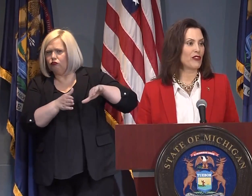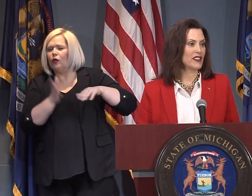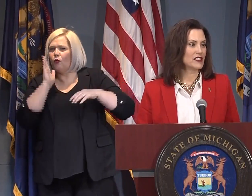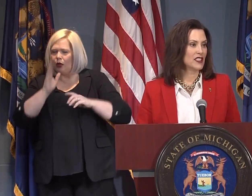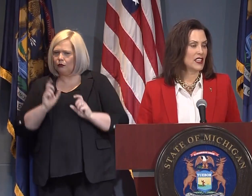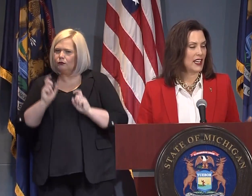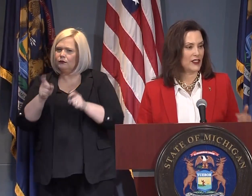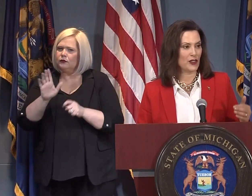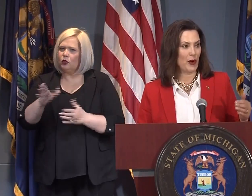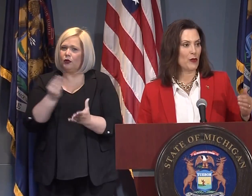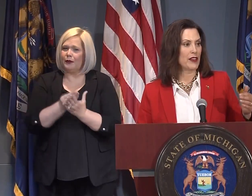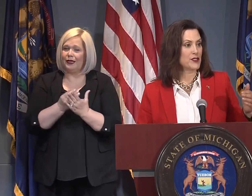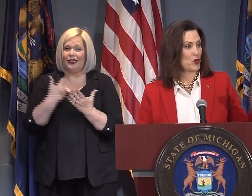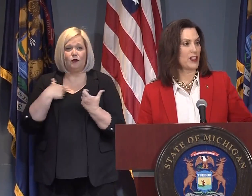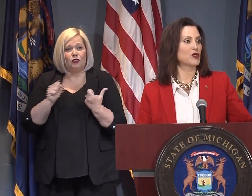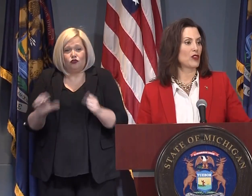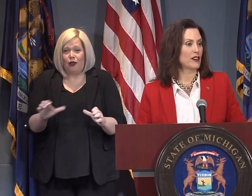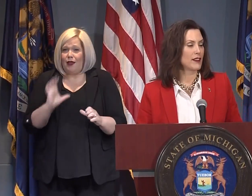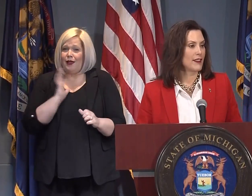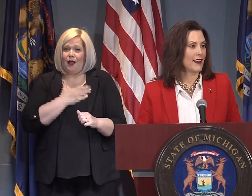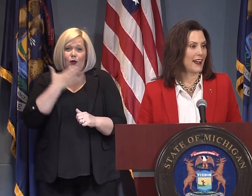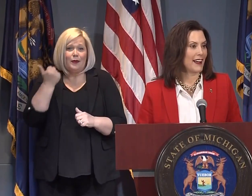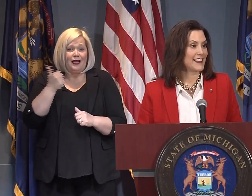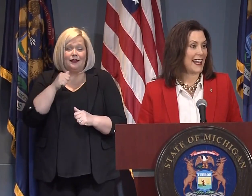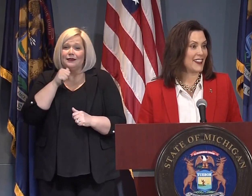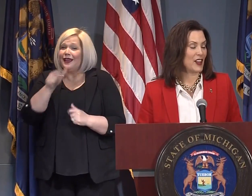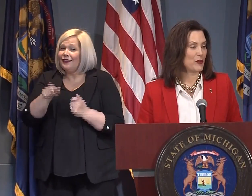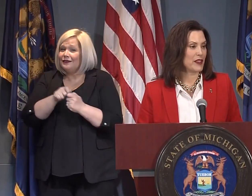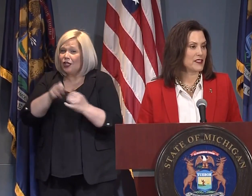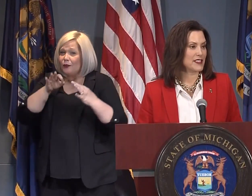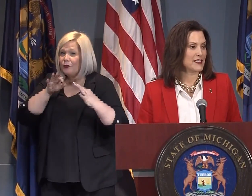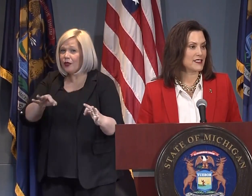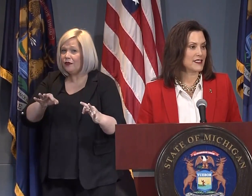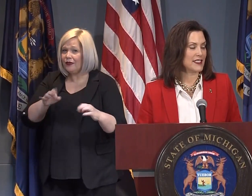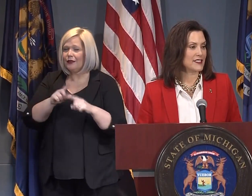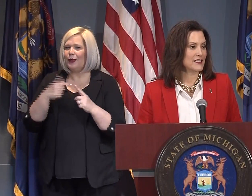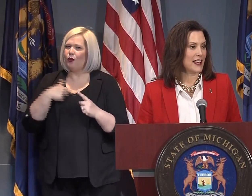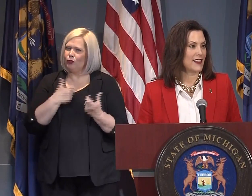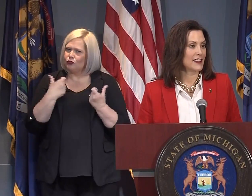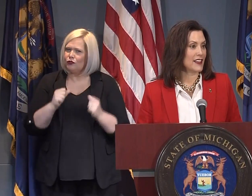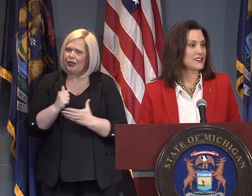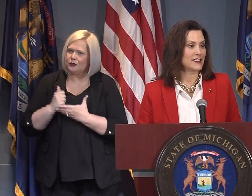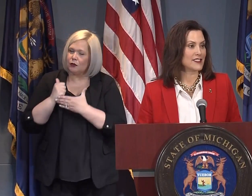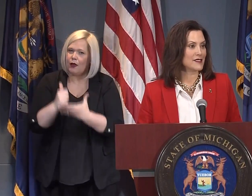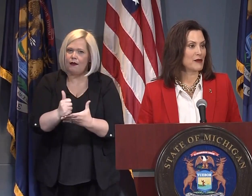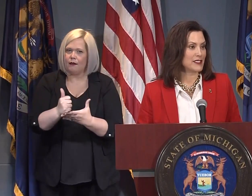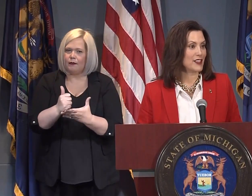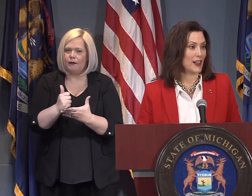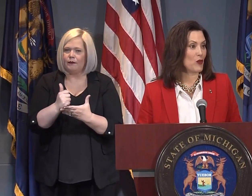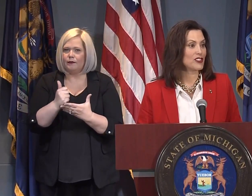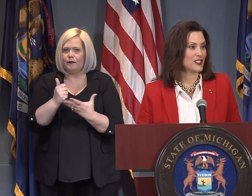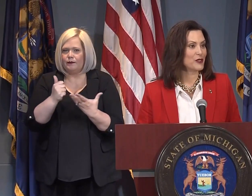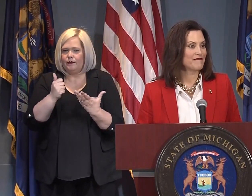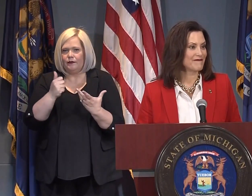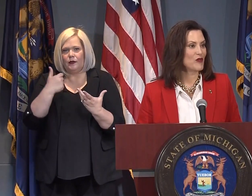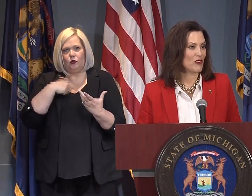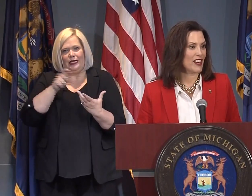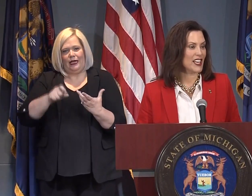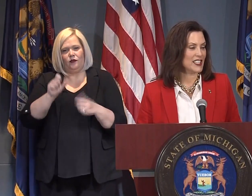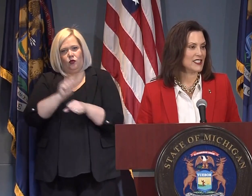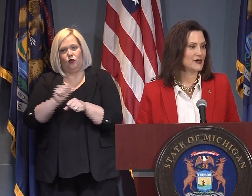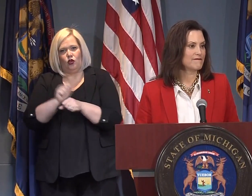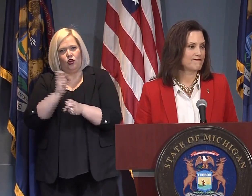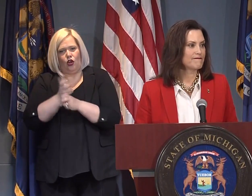it's not perfect, and the department is working toward getting there, because that's anything less means that you got work to do.